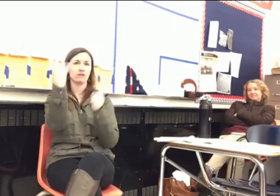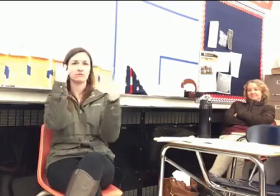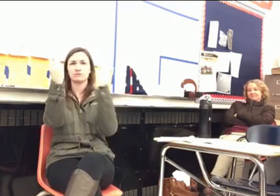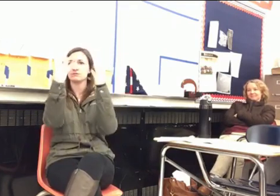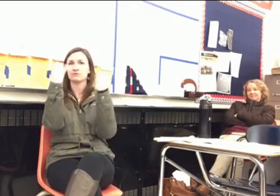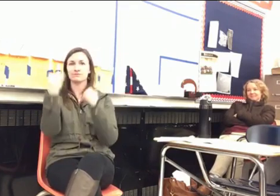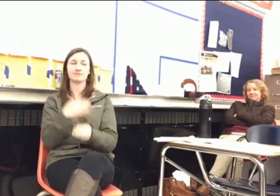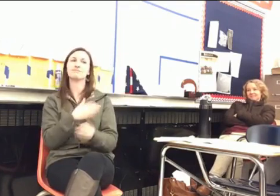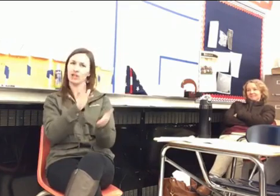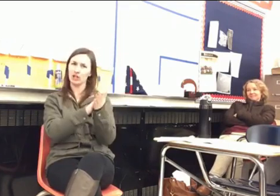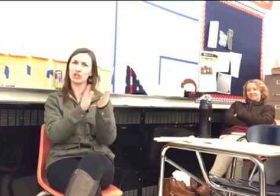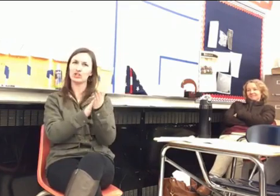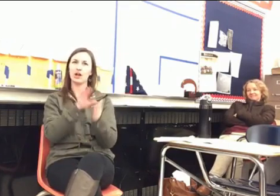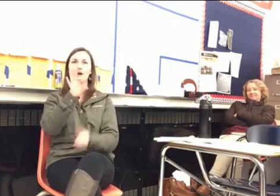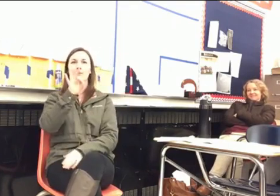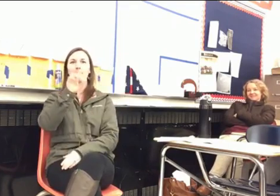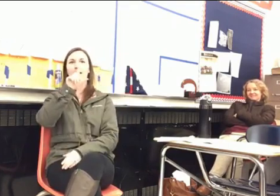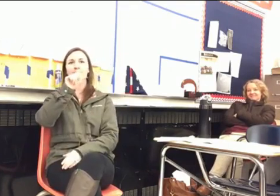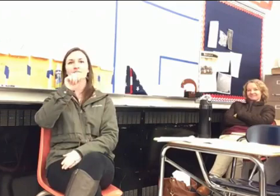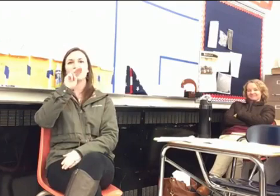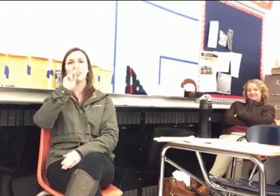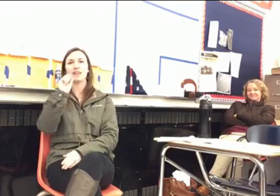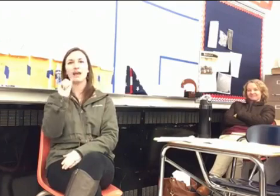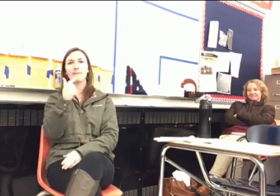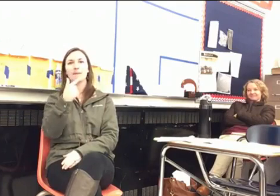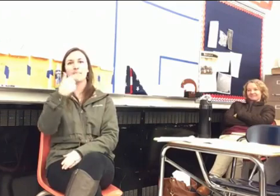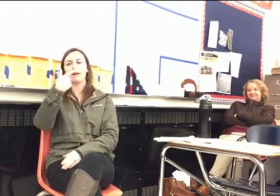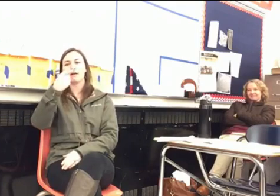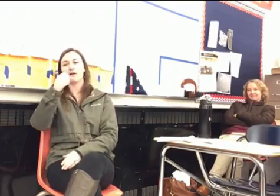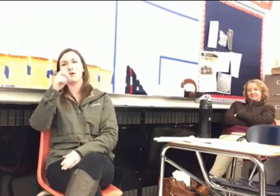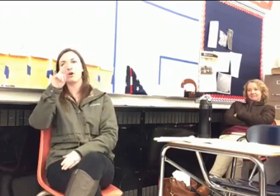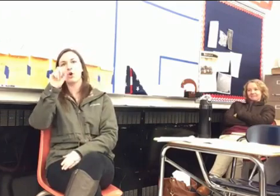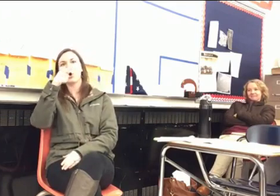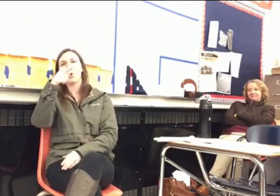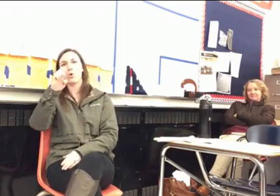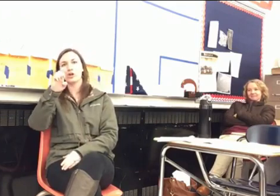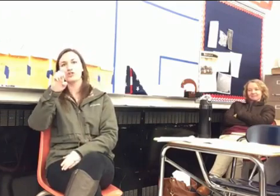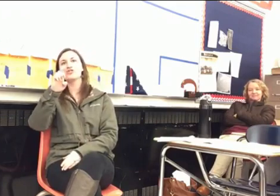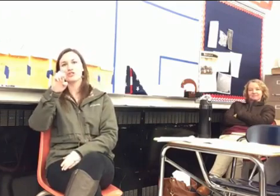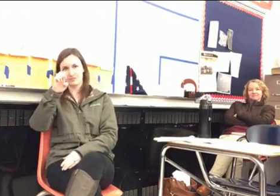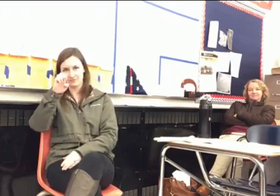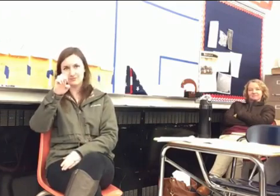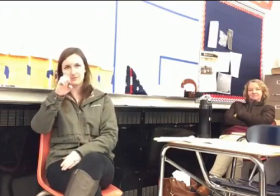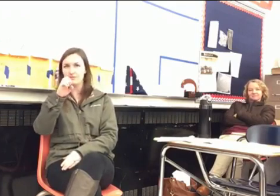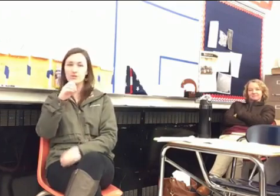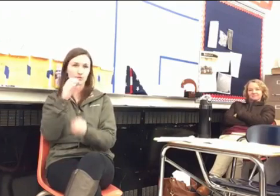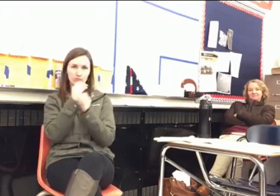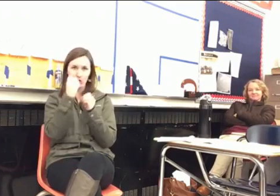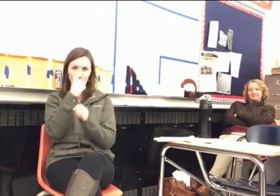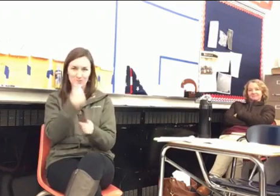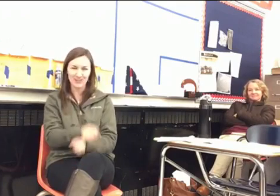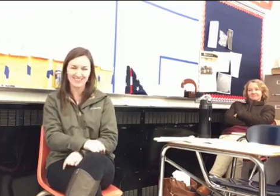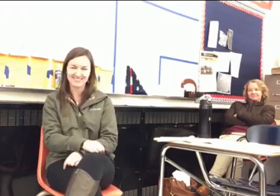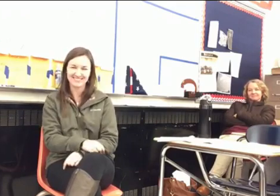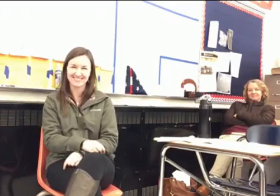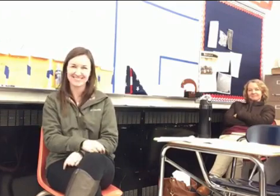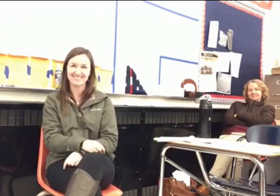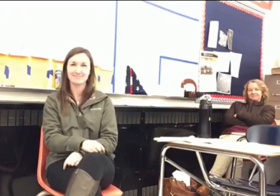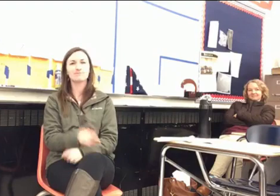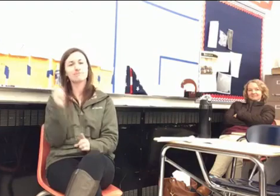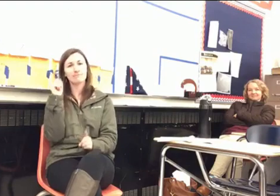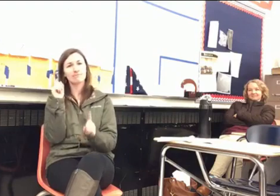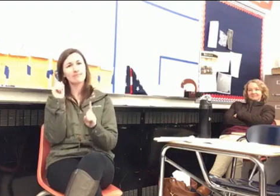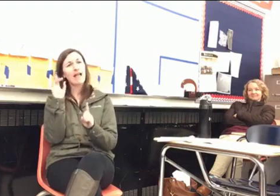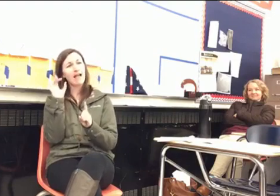Alright, good job, guys. It's Flaming Gorge. Good job for all those answers. Okay, that was the